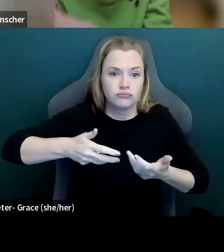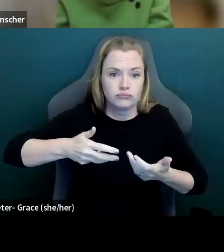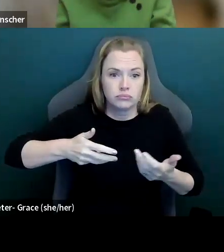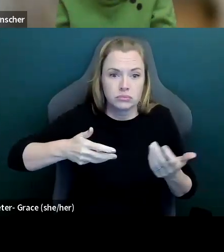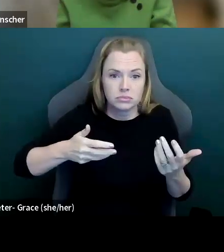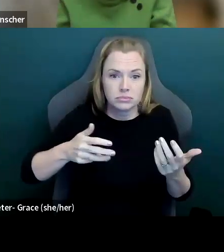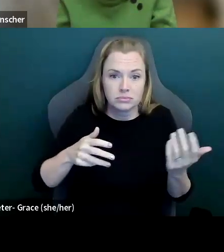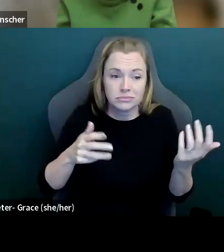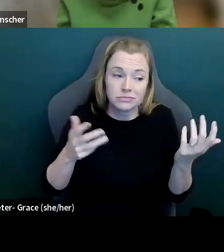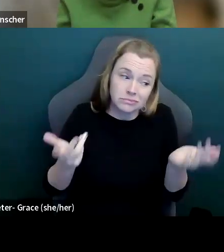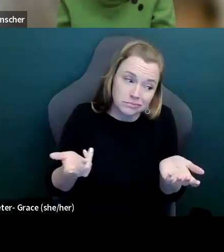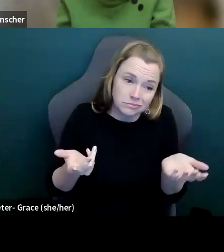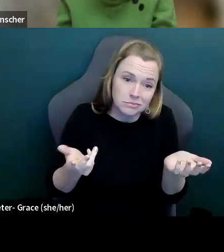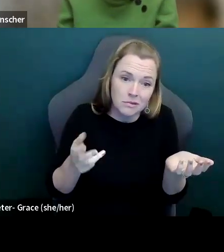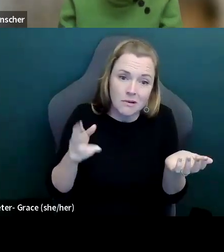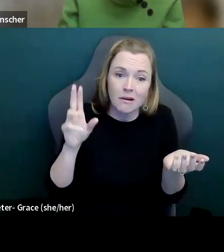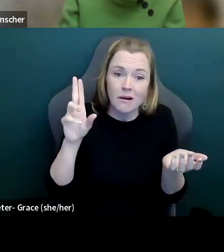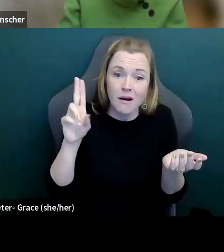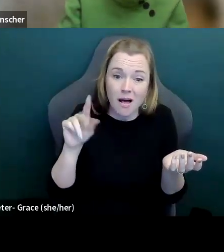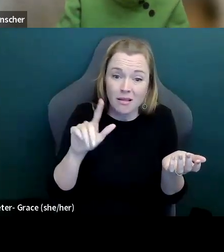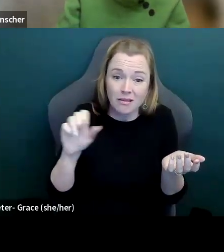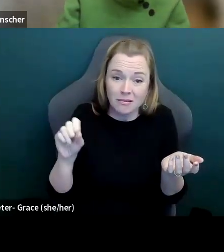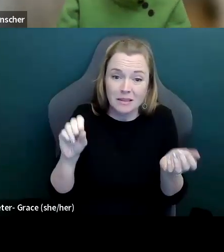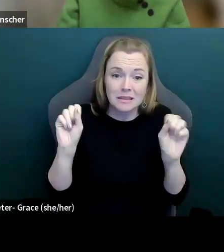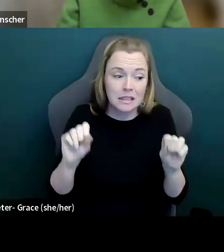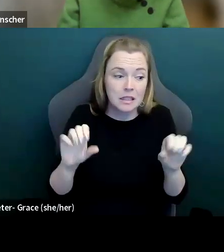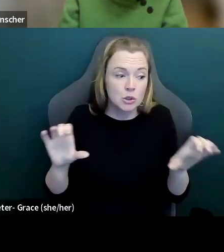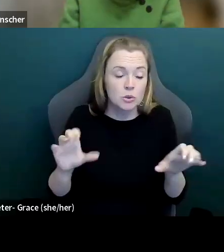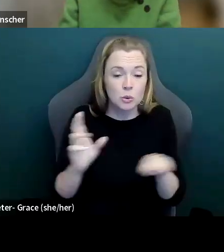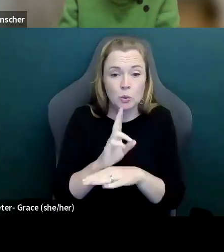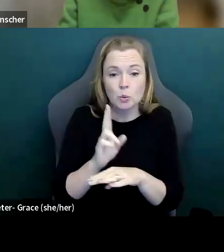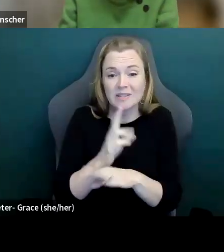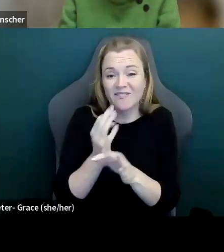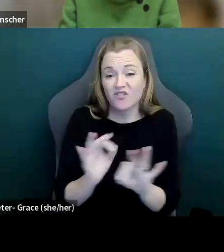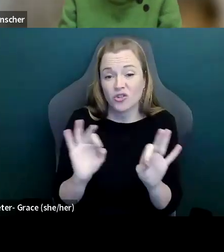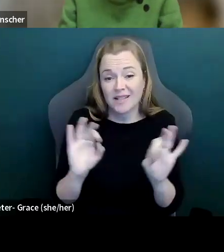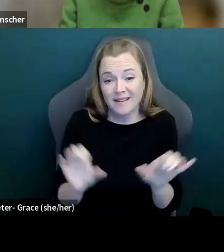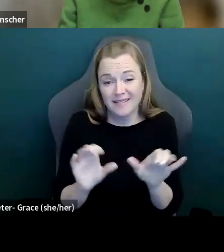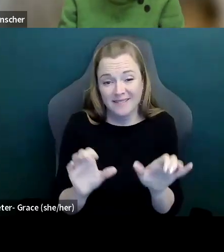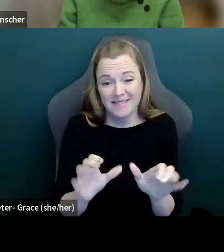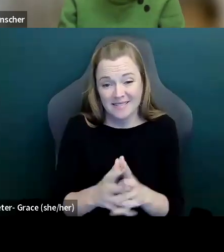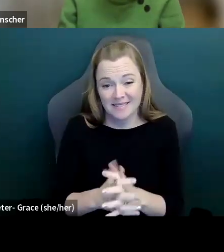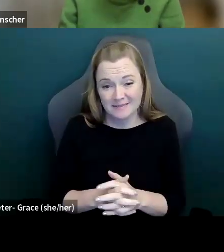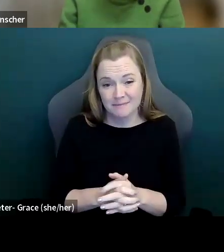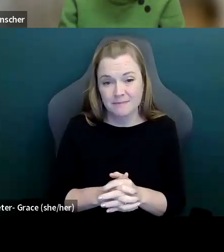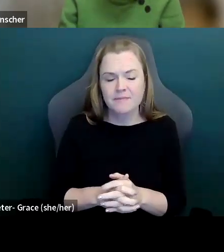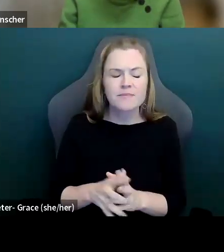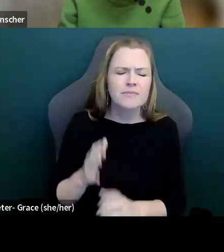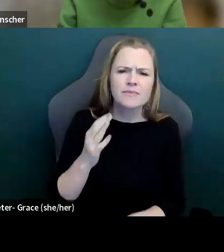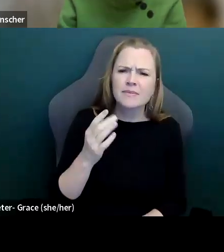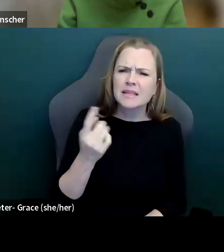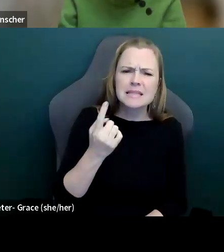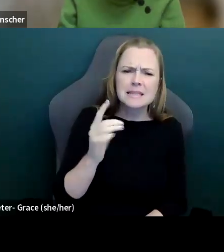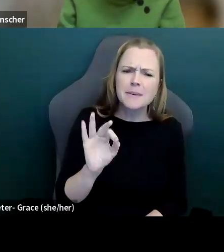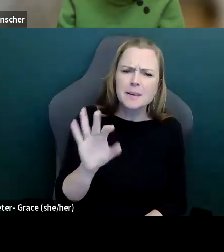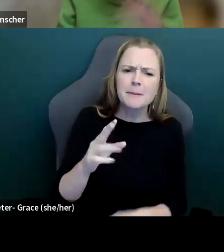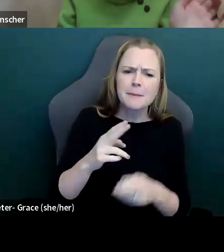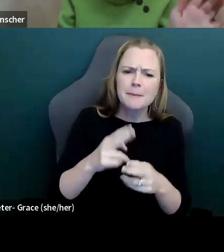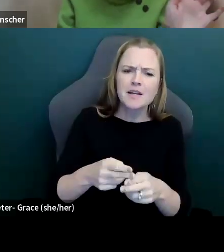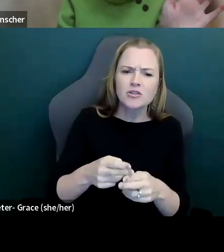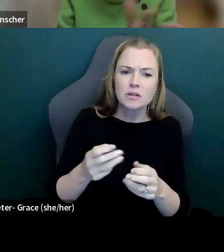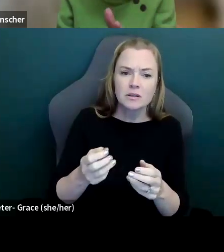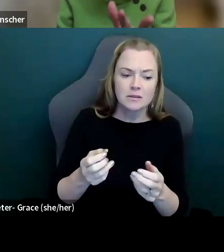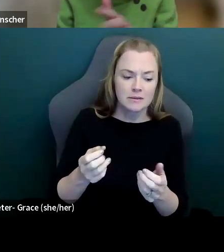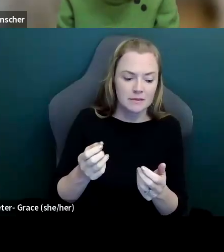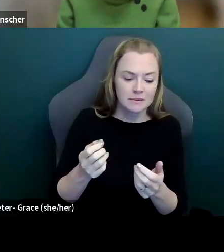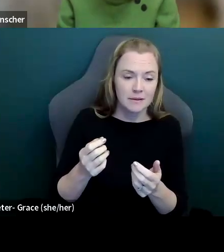so with the kind of free activities. I know that someone mentioned all the things that they're doing now that